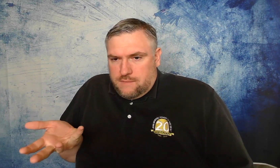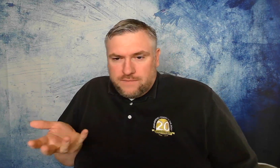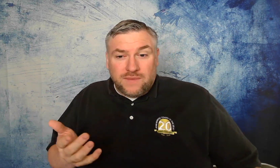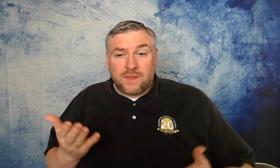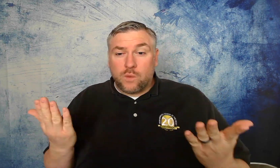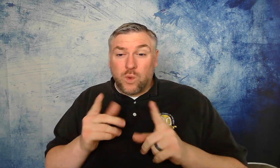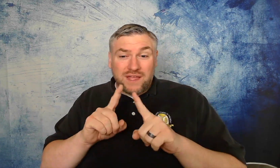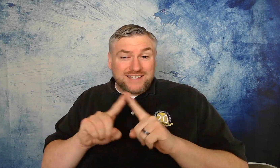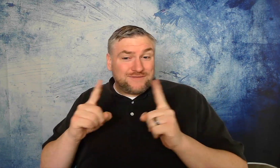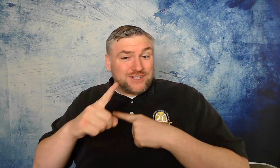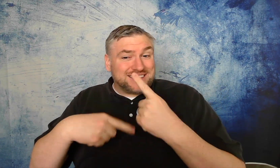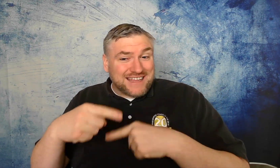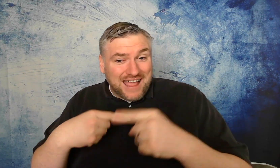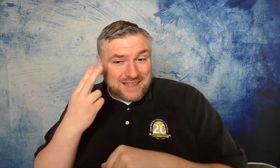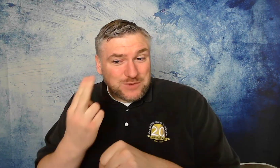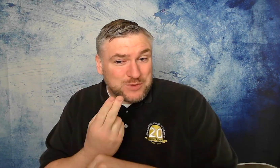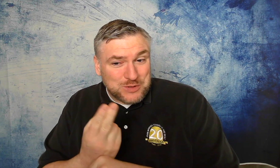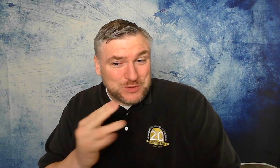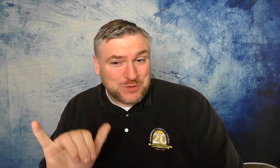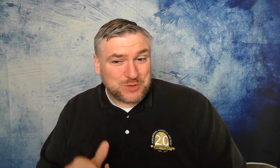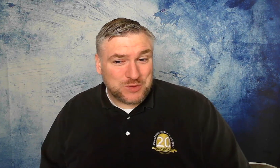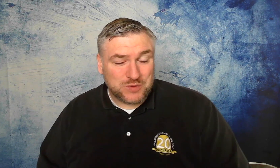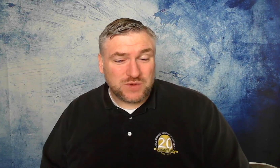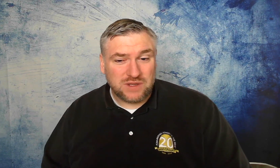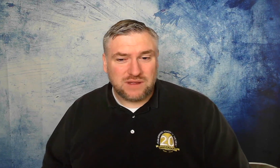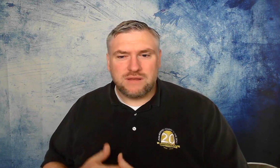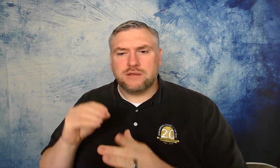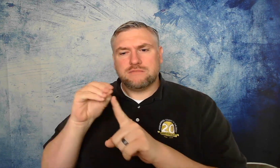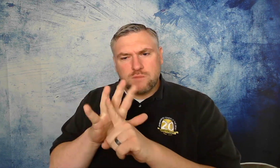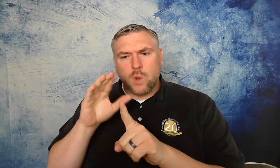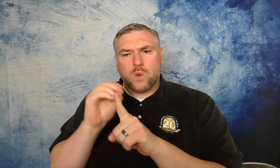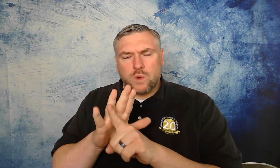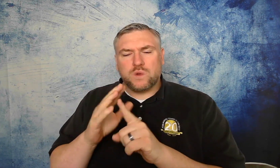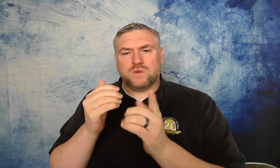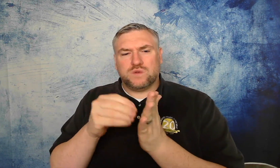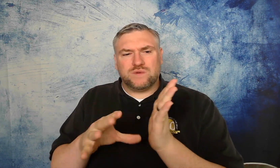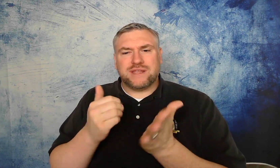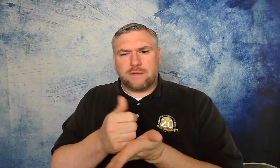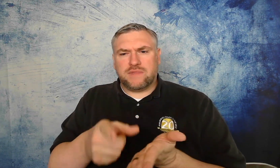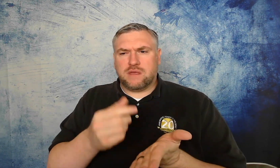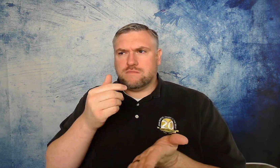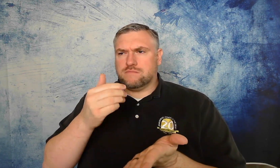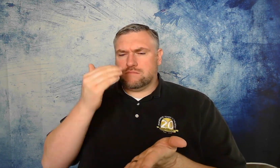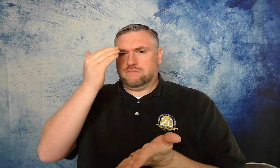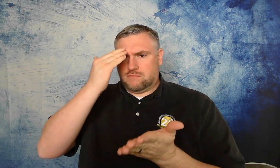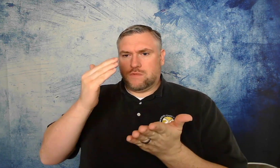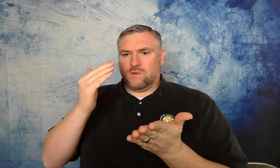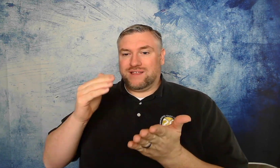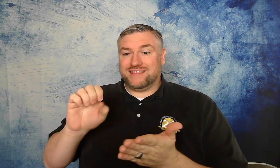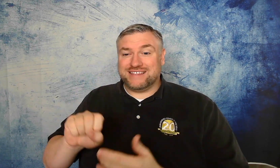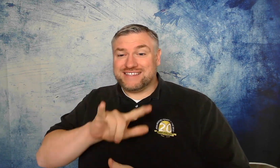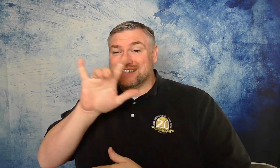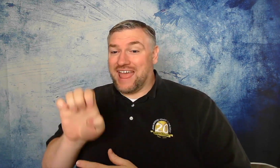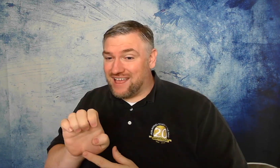And what's a student supposed to do? What are the different signs that are being used? We want to expose students to help them know